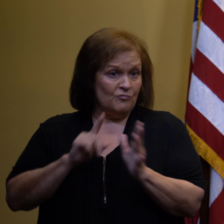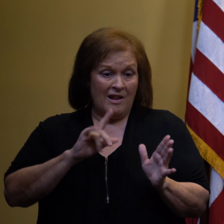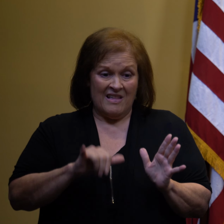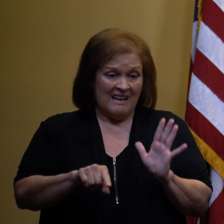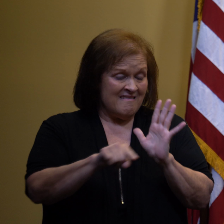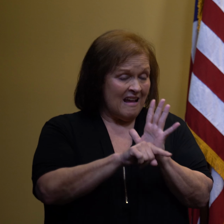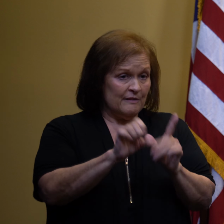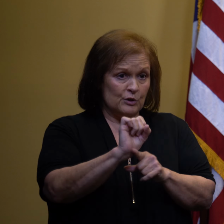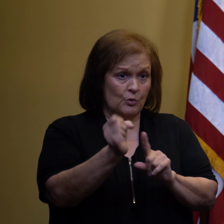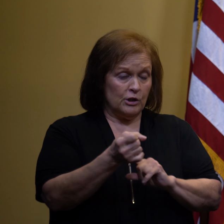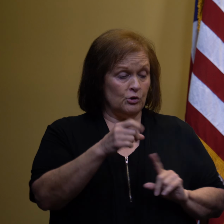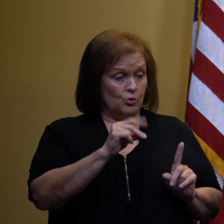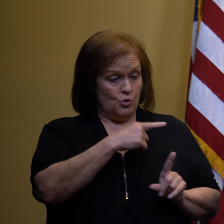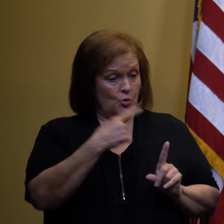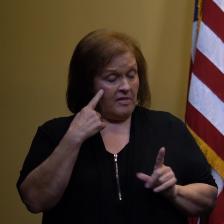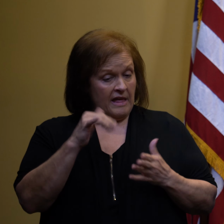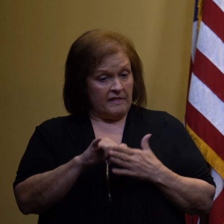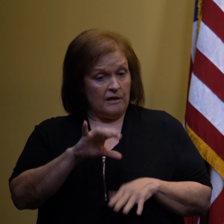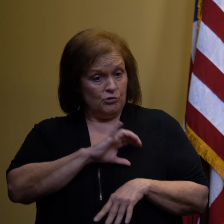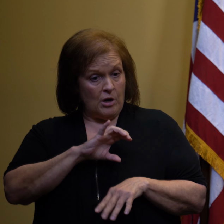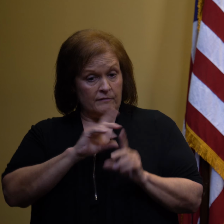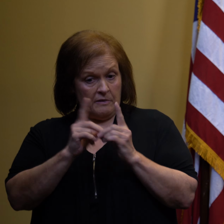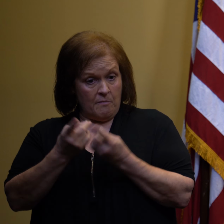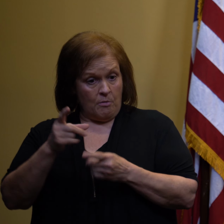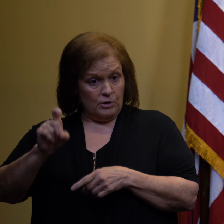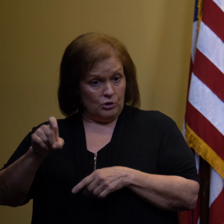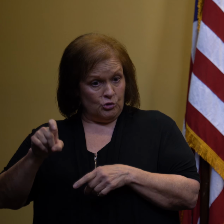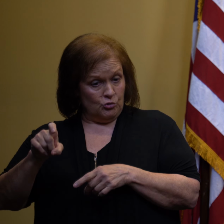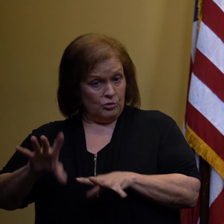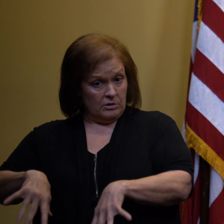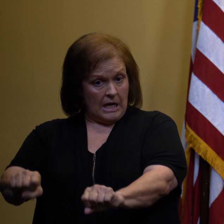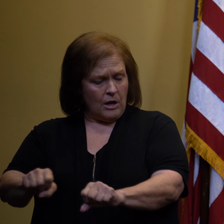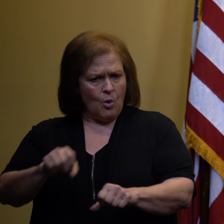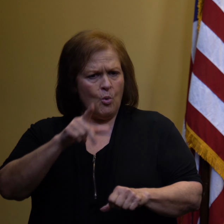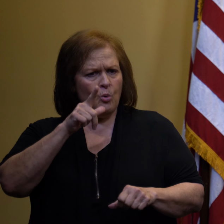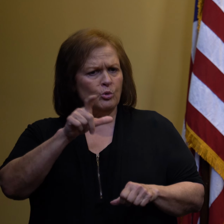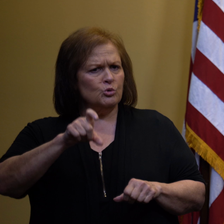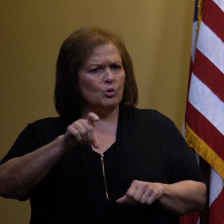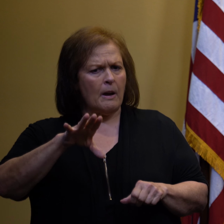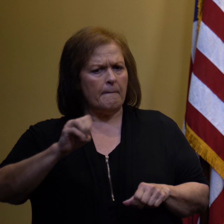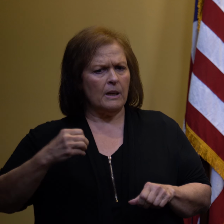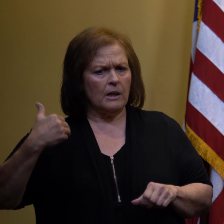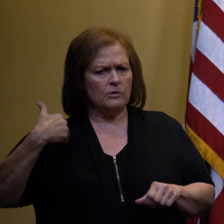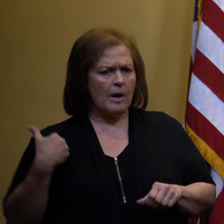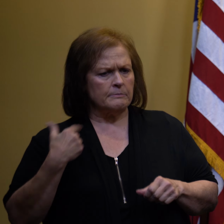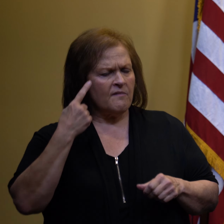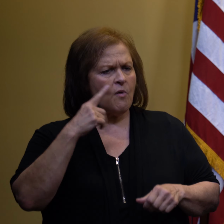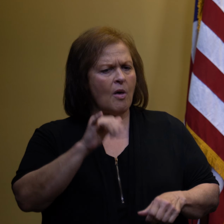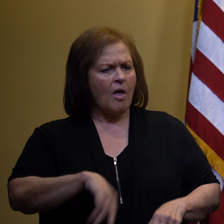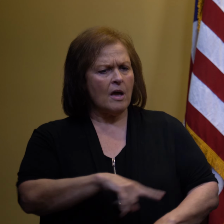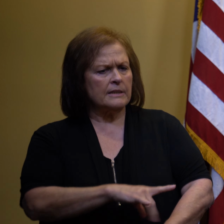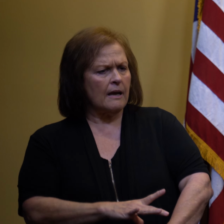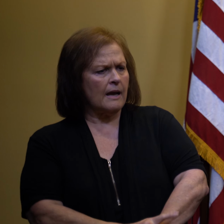Do you think that the sheriff's office should be taking that role over like some of the other parishes, or who should be in charge of these ankle monitors?